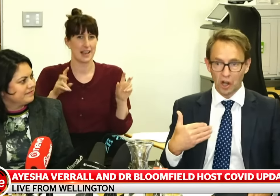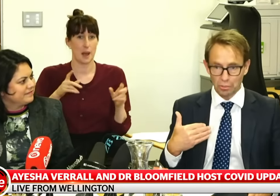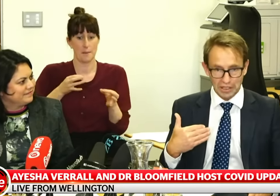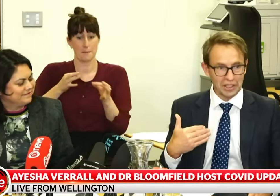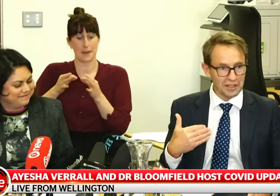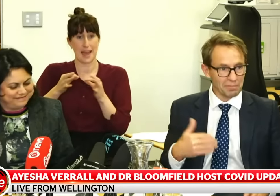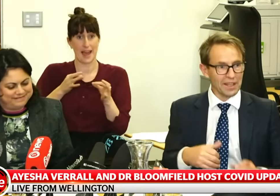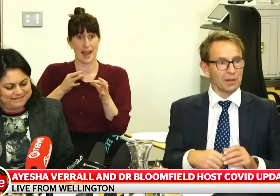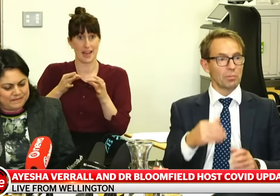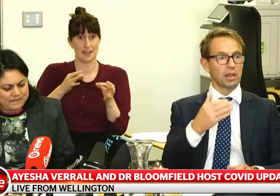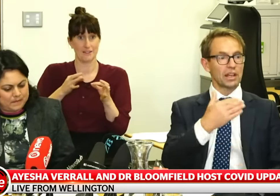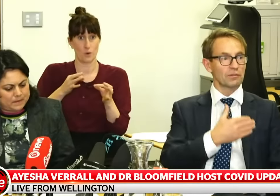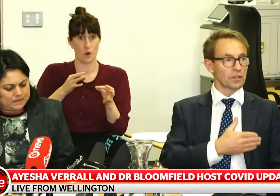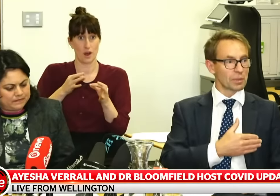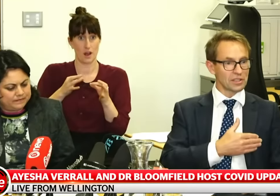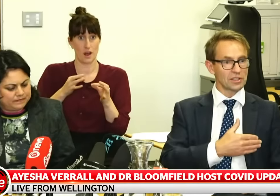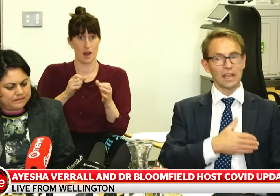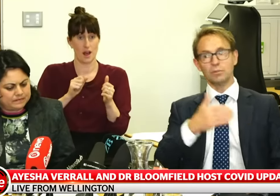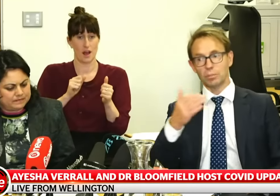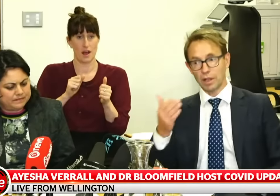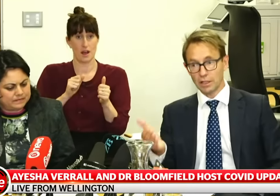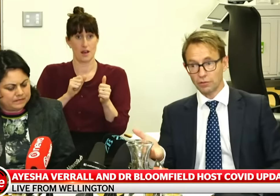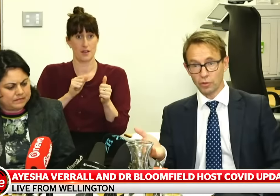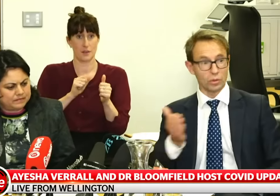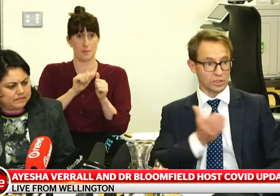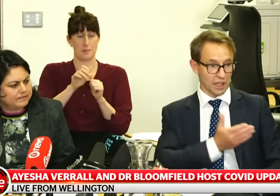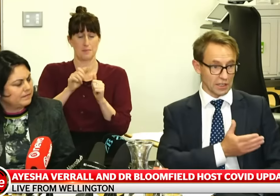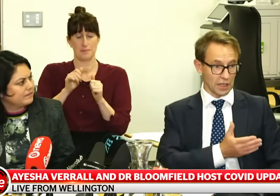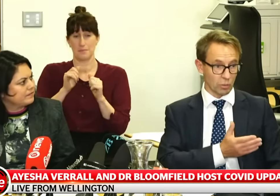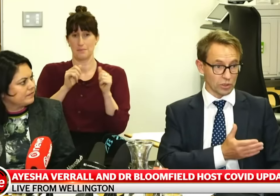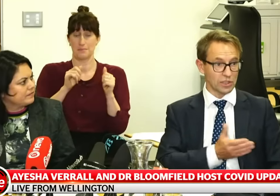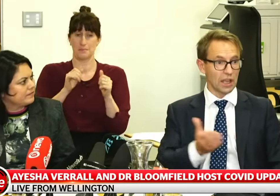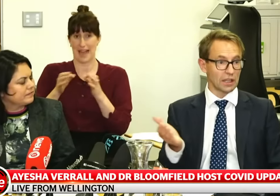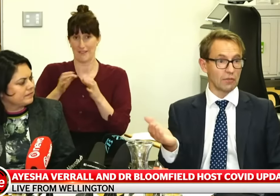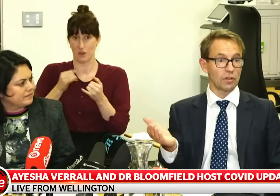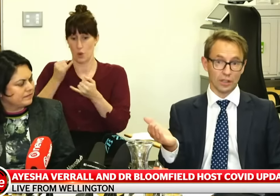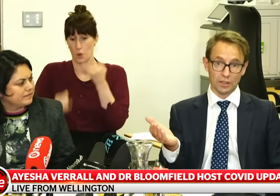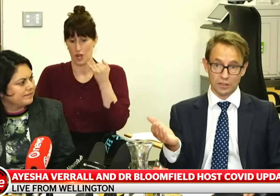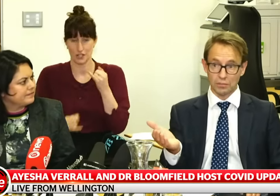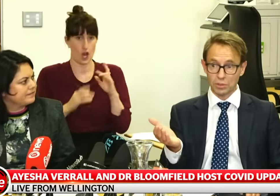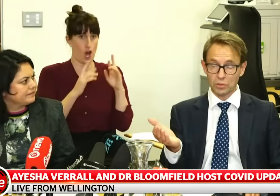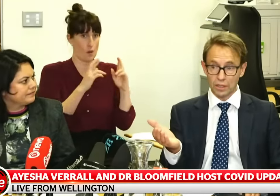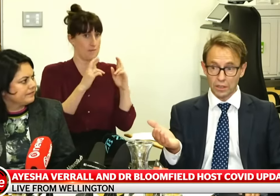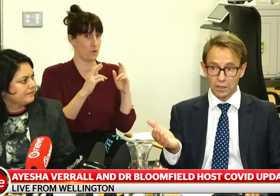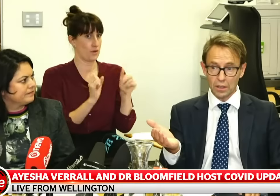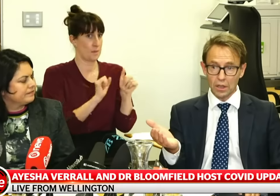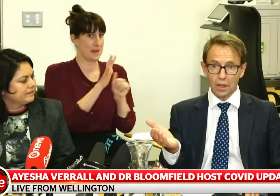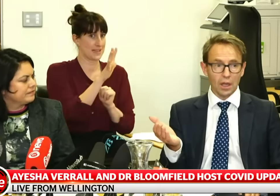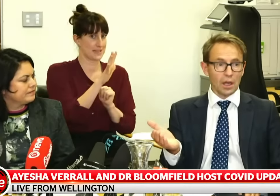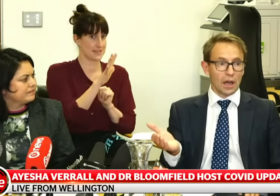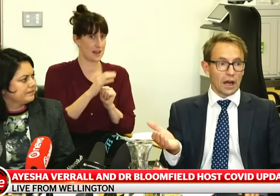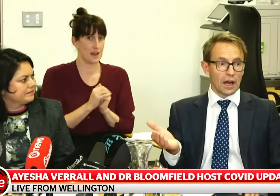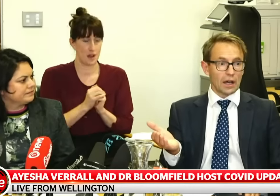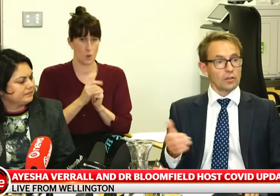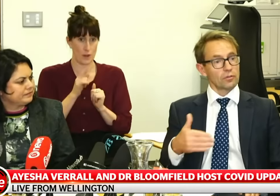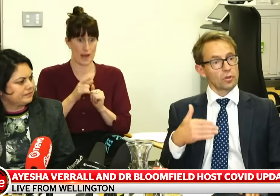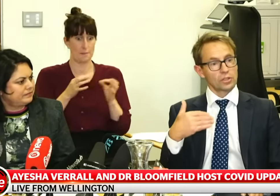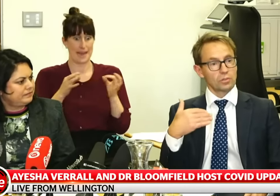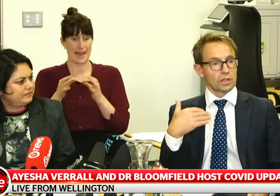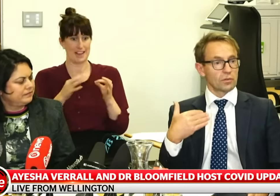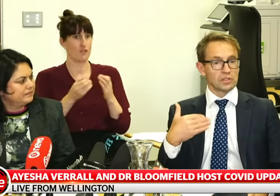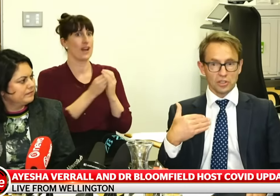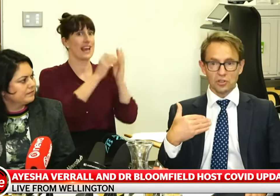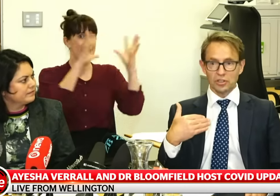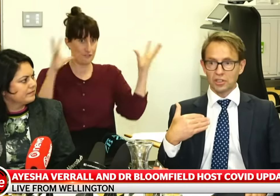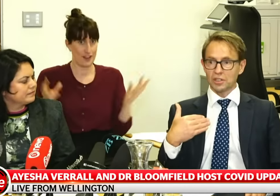doing any hoping here. We're planning for the best and we're planning for the worst and everything that's in between. And of